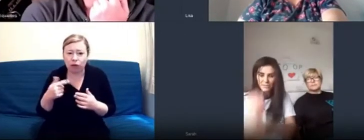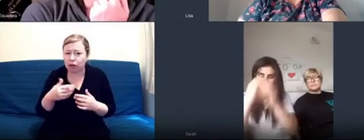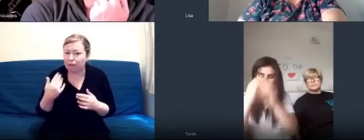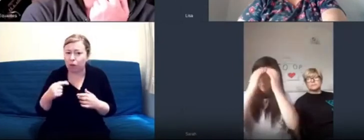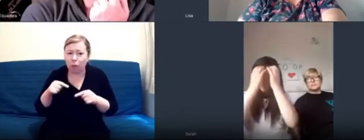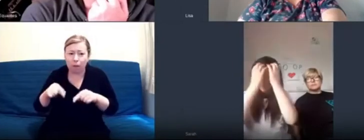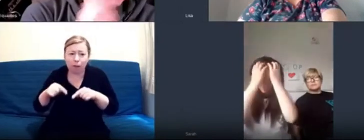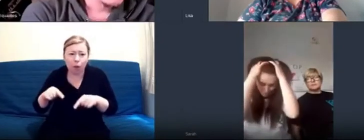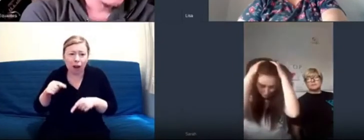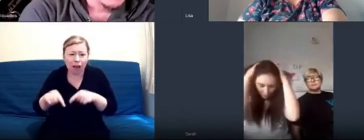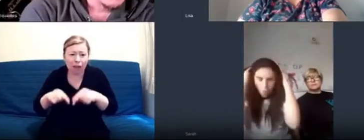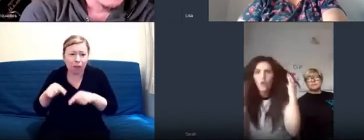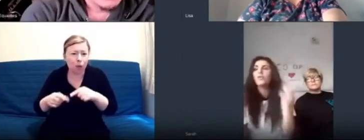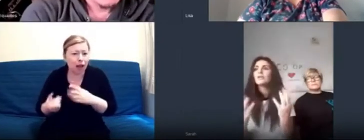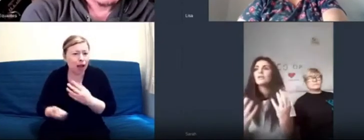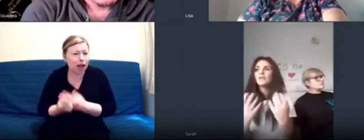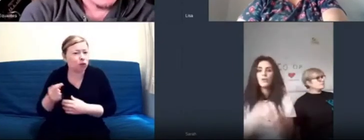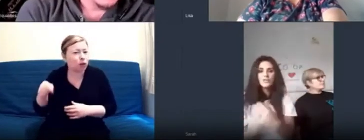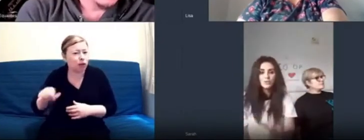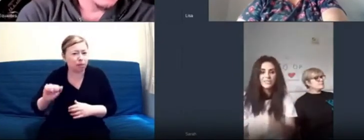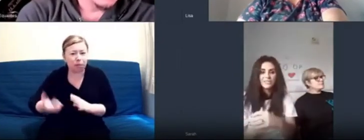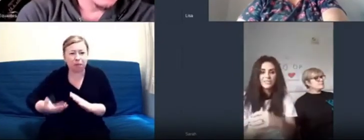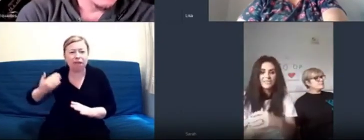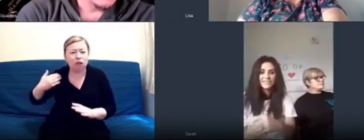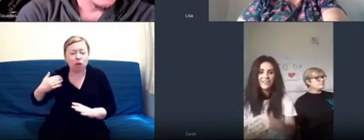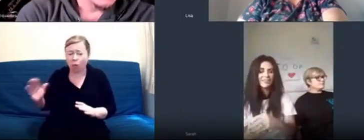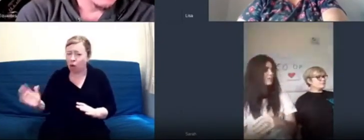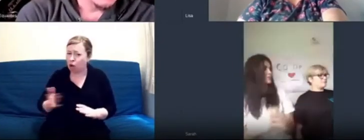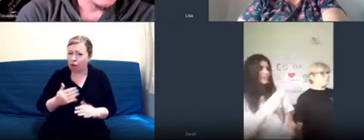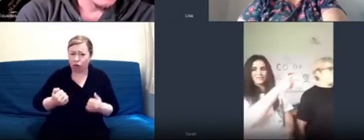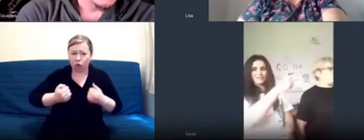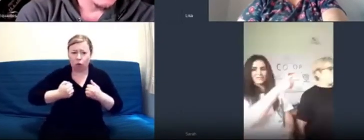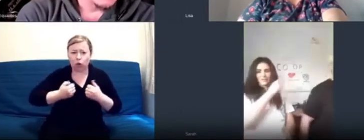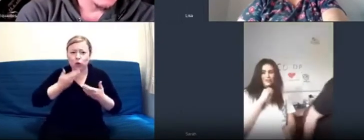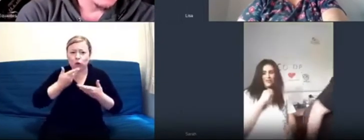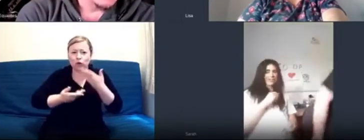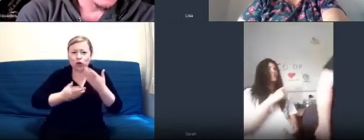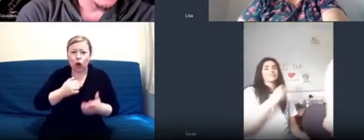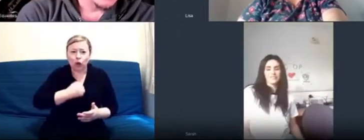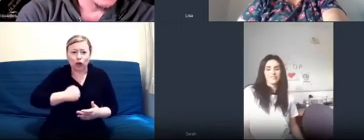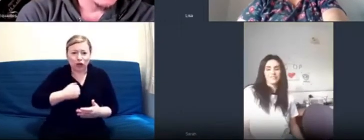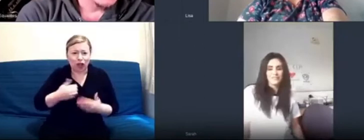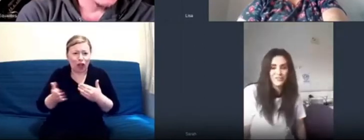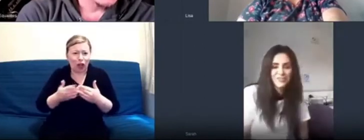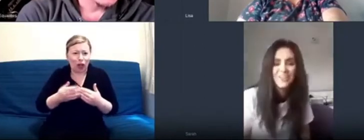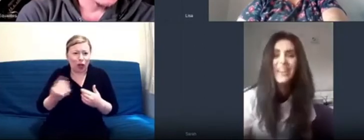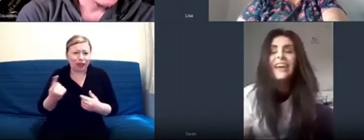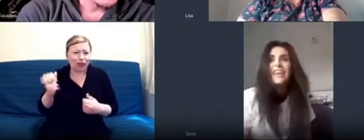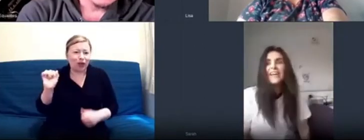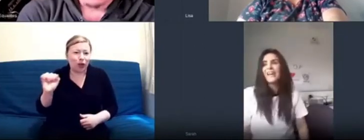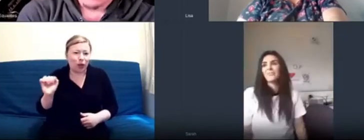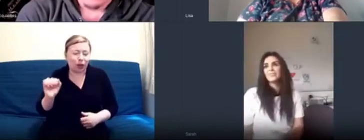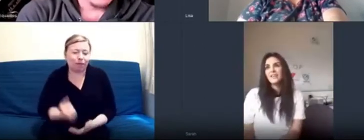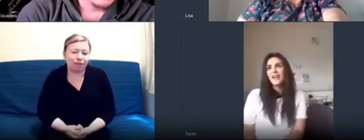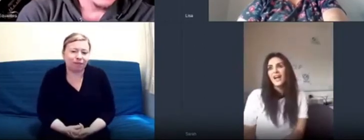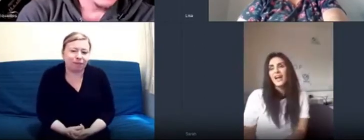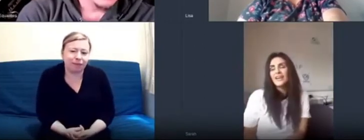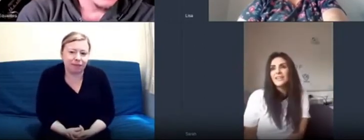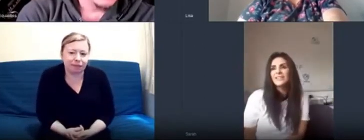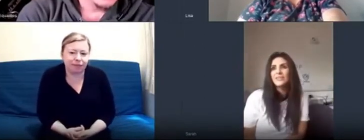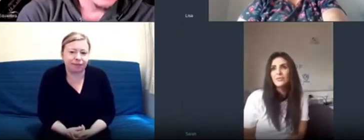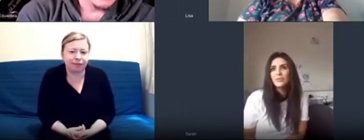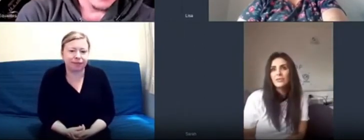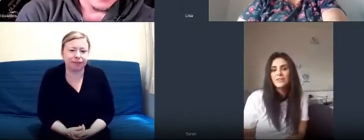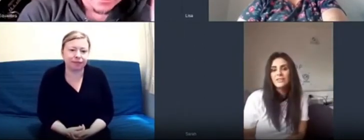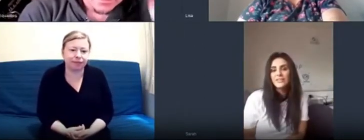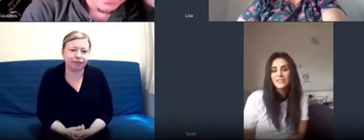his past. That we have all got a story to tell. Sorry, that's the door. Angela's just gonna go and get it.